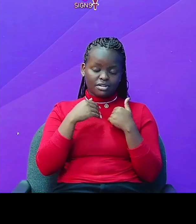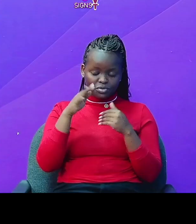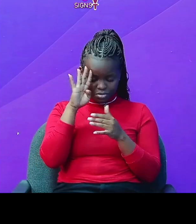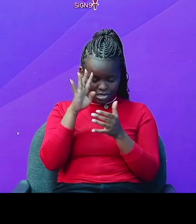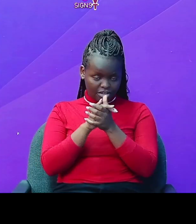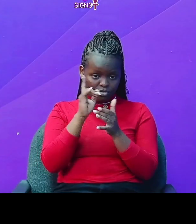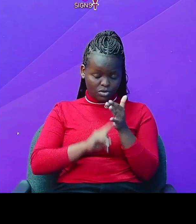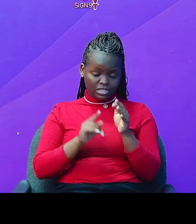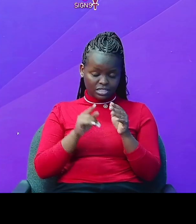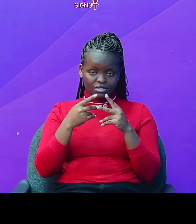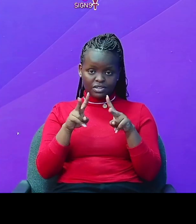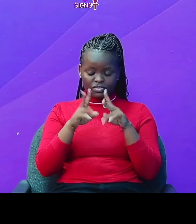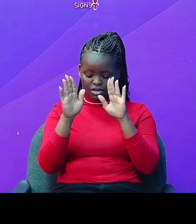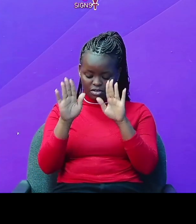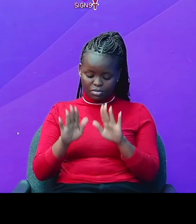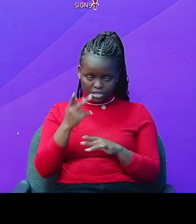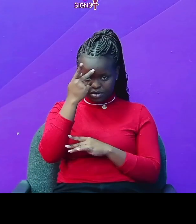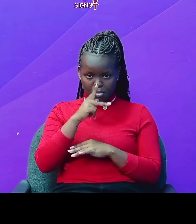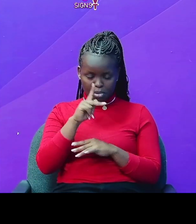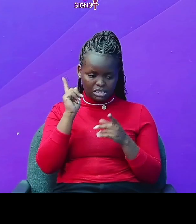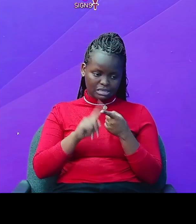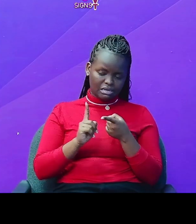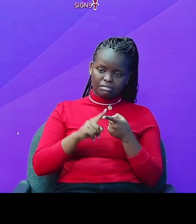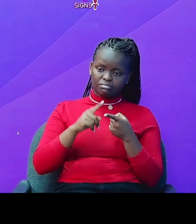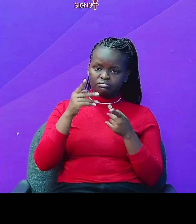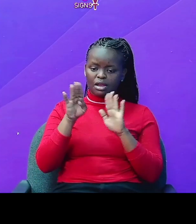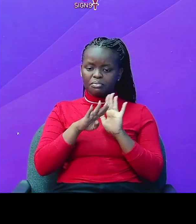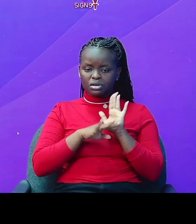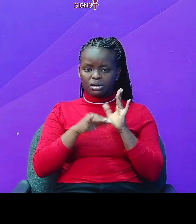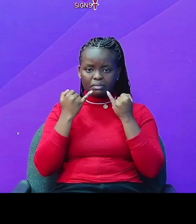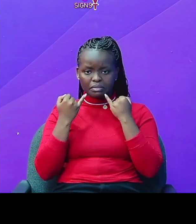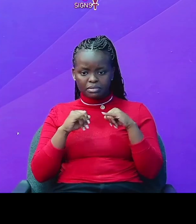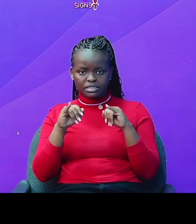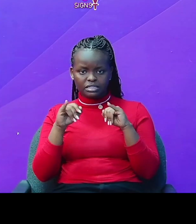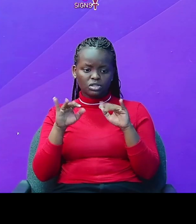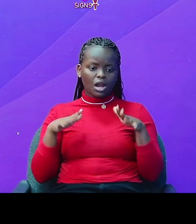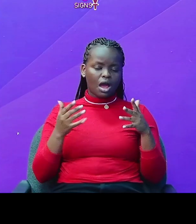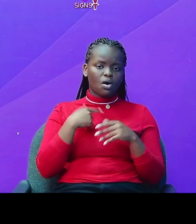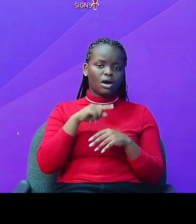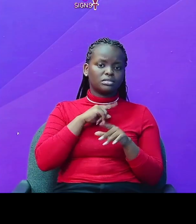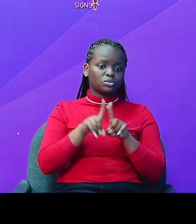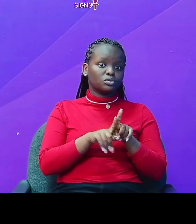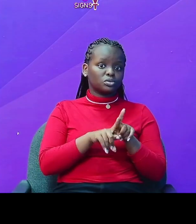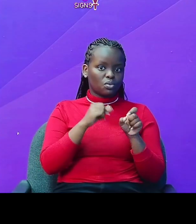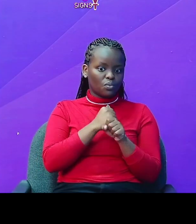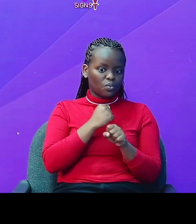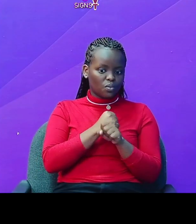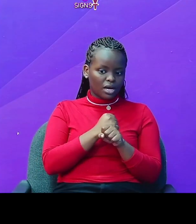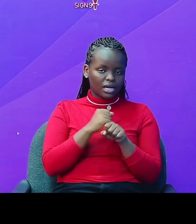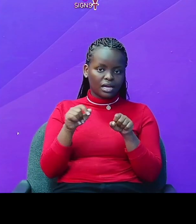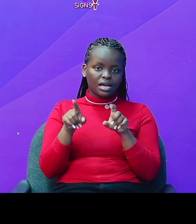of what we do, being policy, being program implementation, but even the way we work. We work as